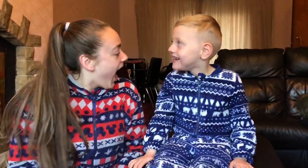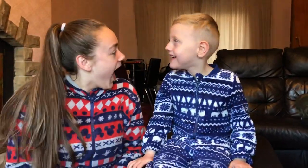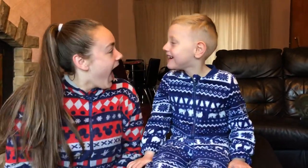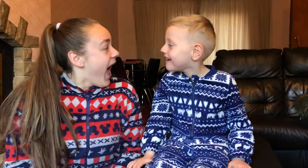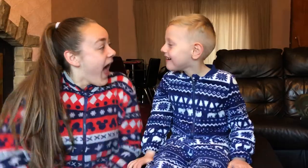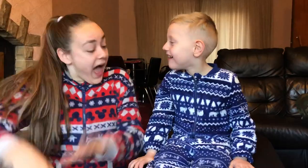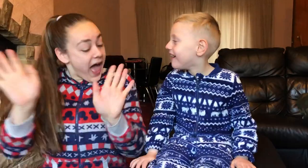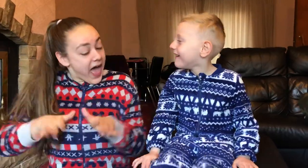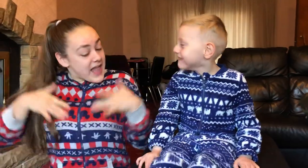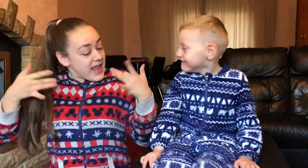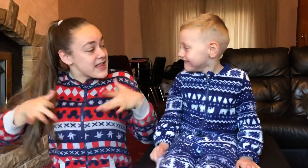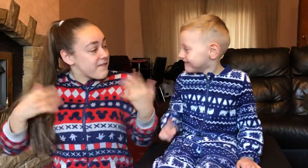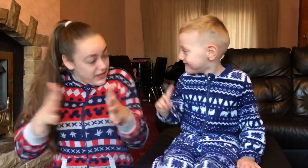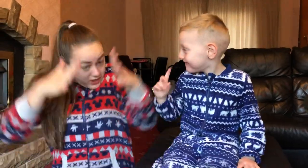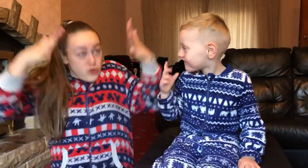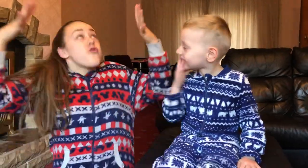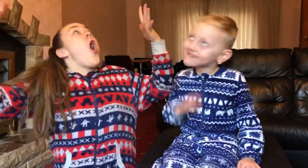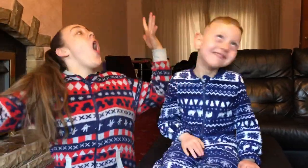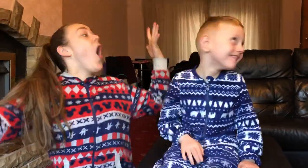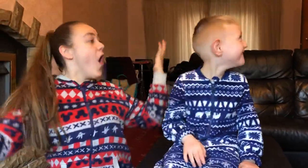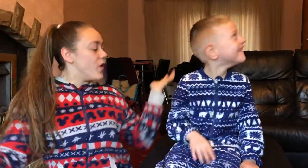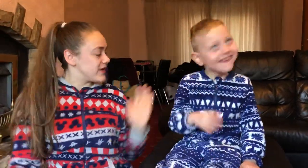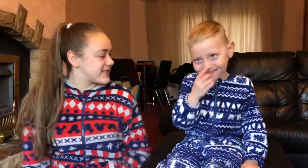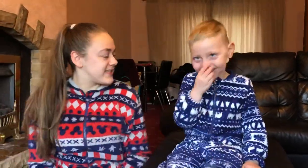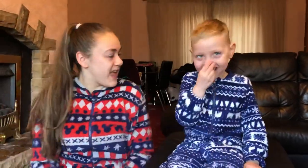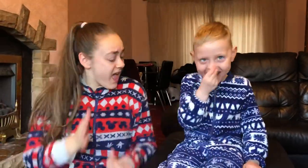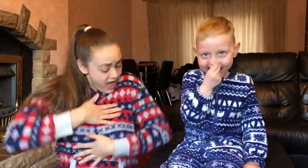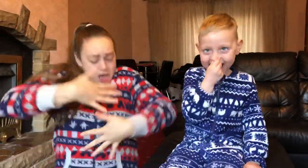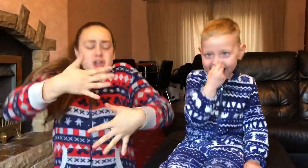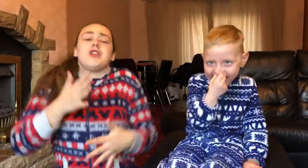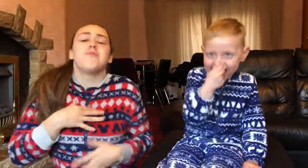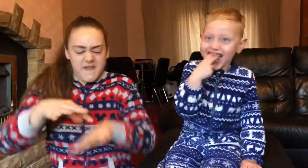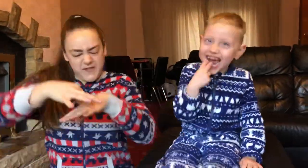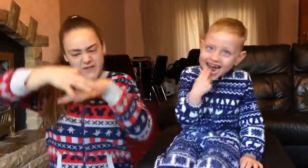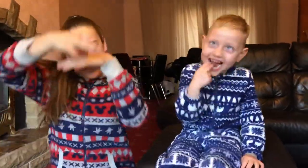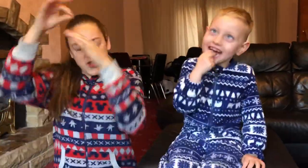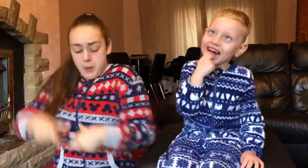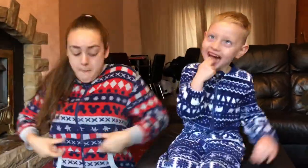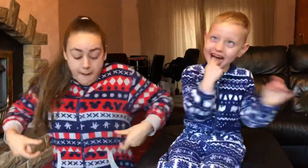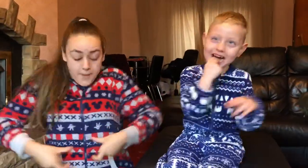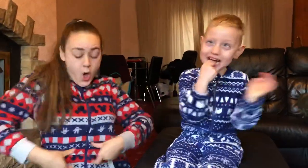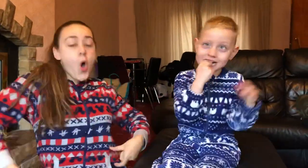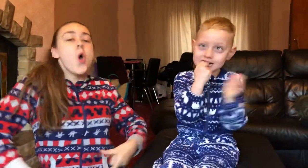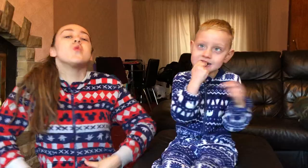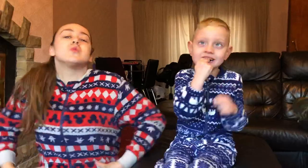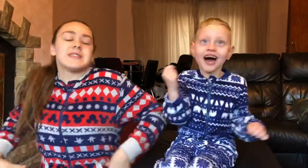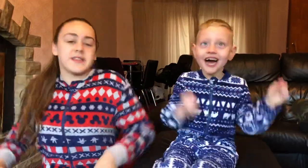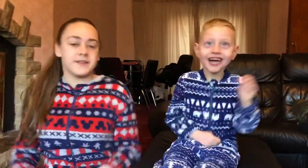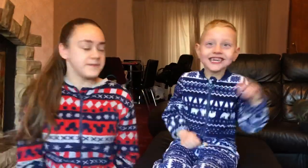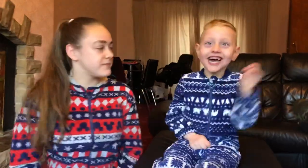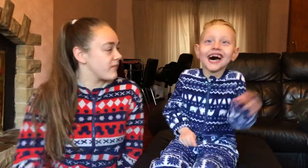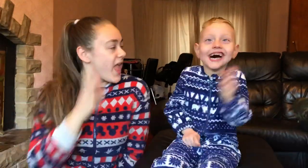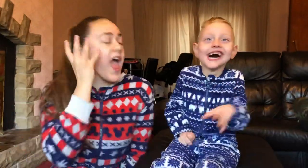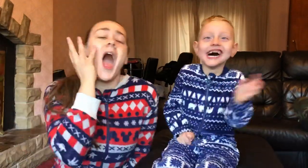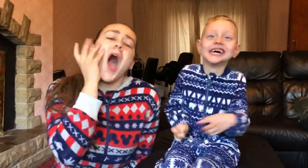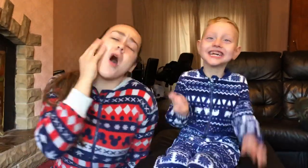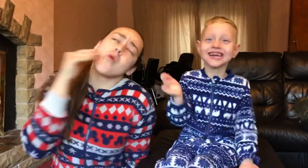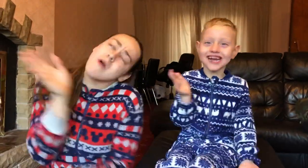And as the feeling grows She breathes flesh to my bones When